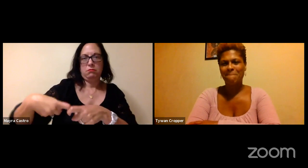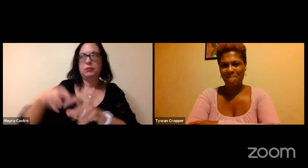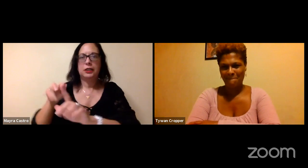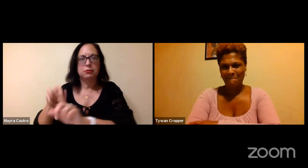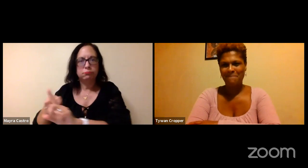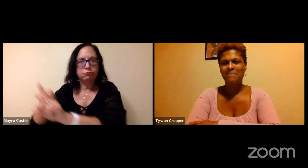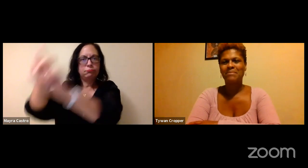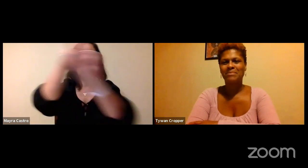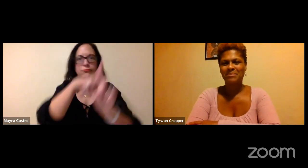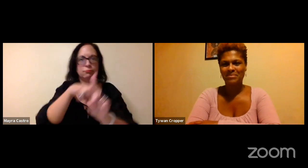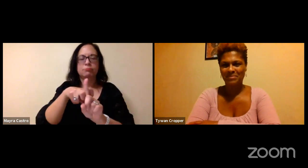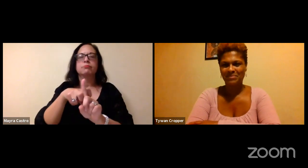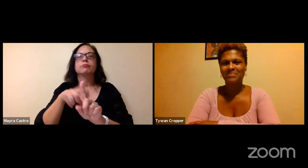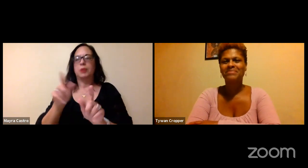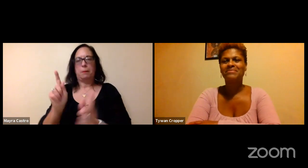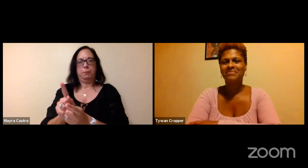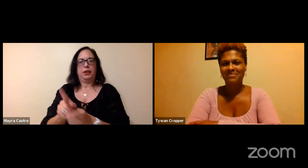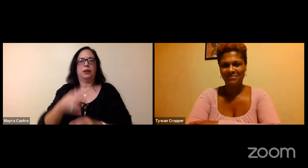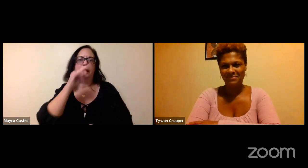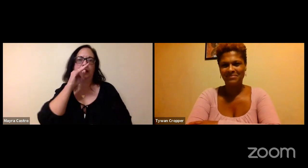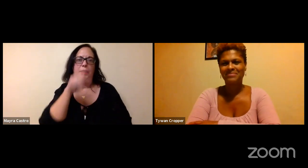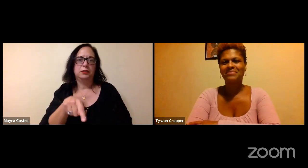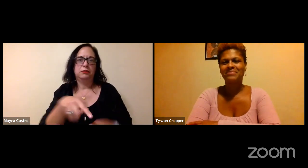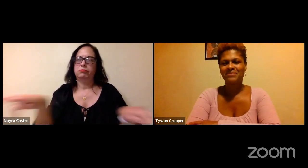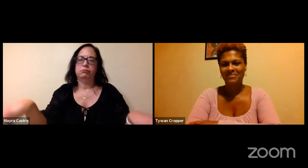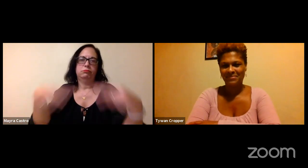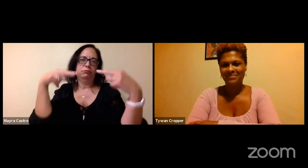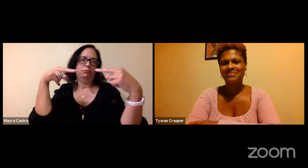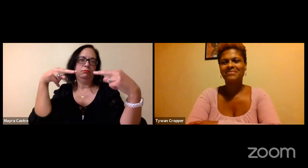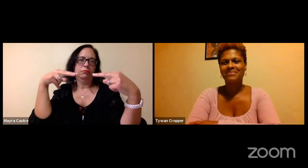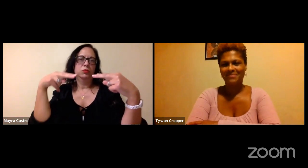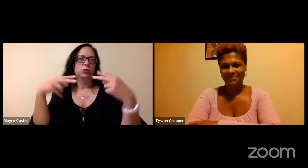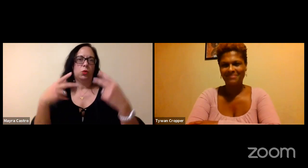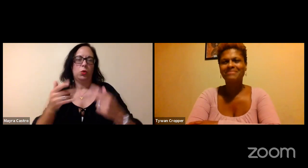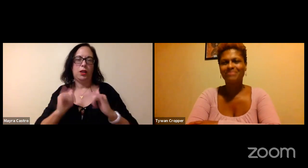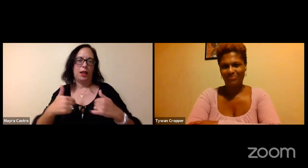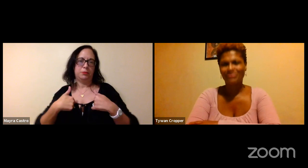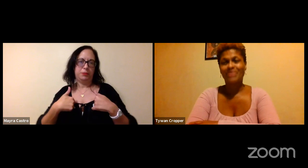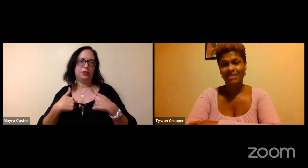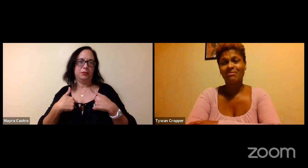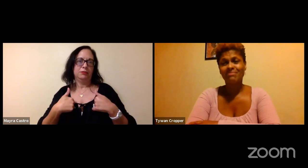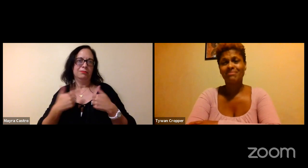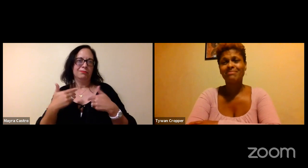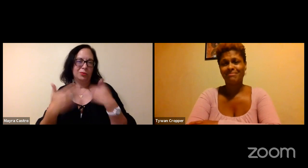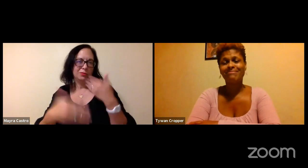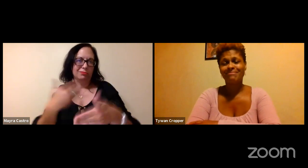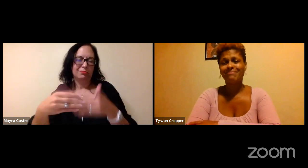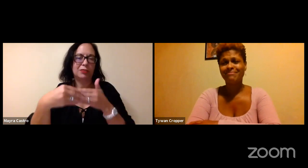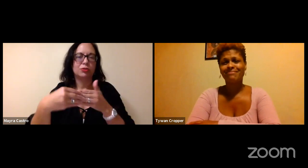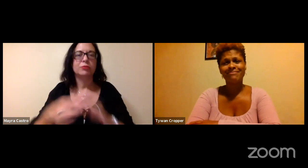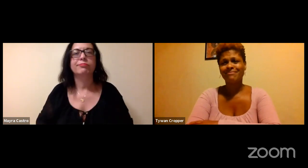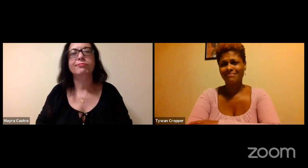our Hispanic deaf children so that they can feel connected and included